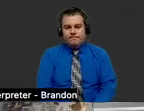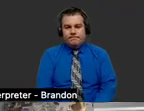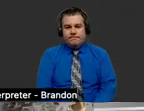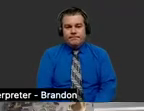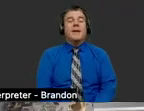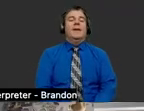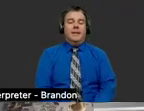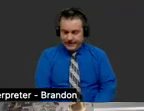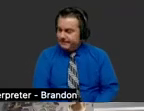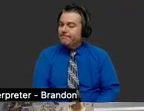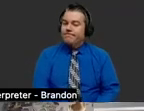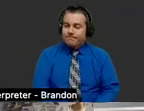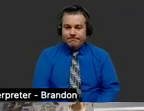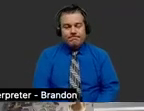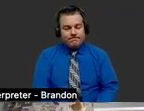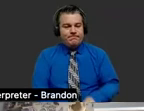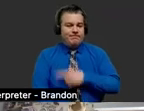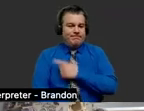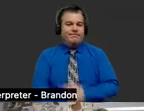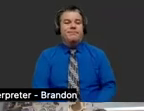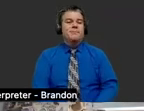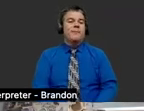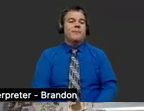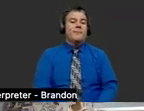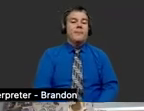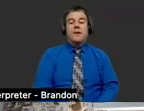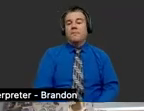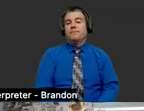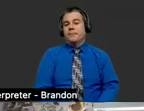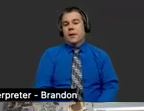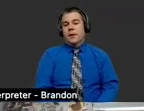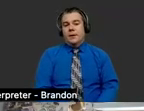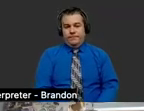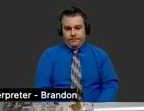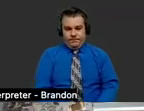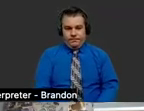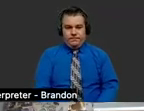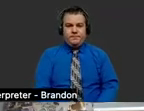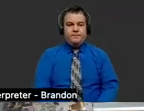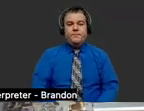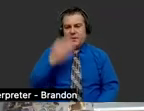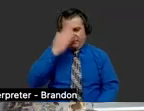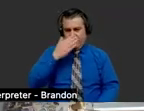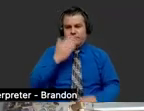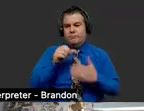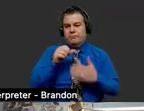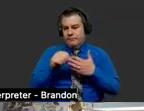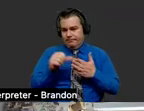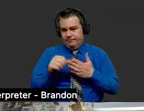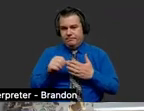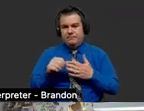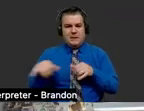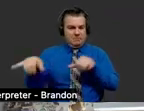Okay, here we go. So here is our front page. Everybody's front page looks the